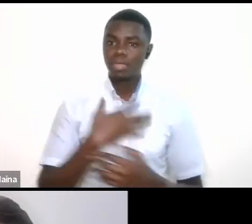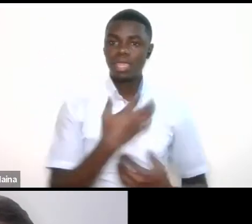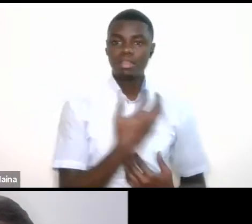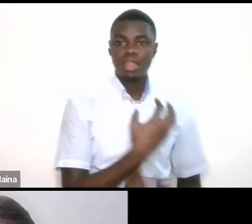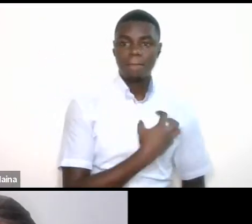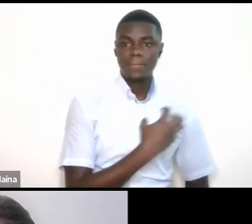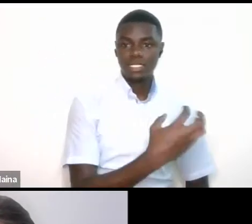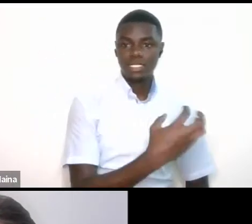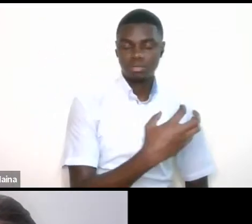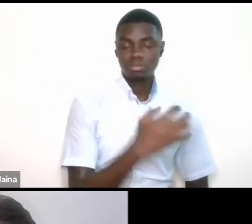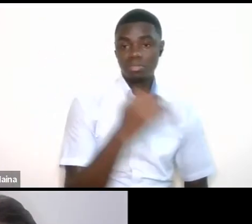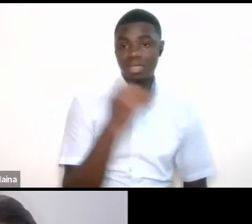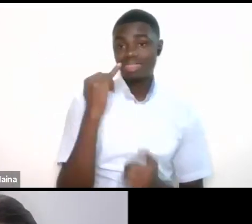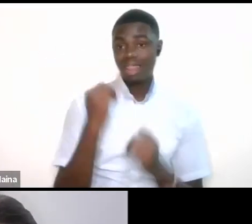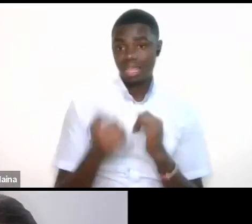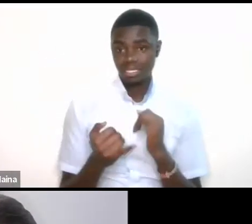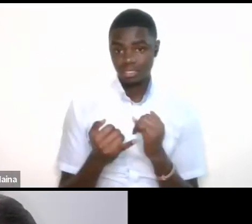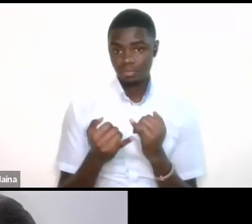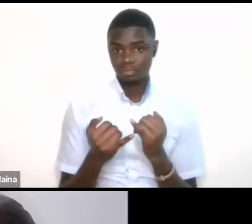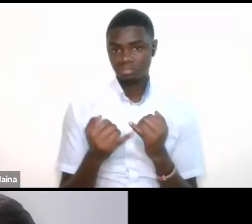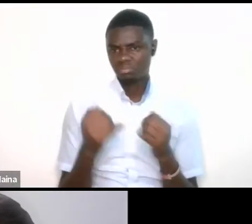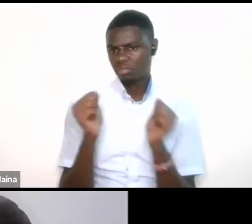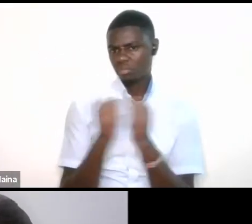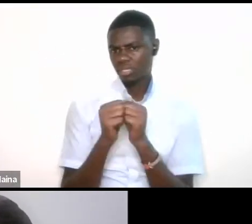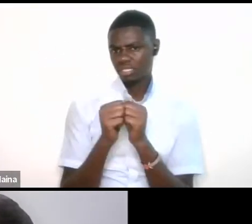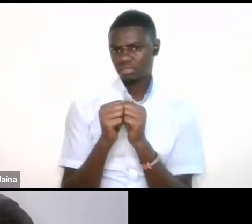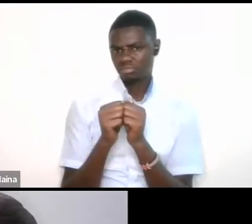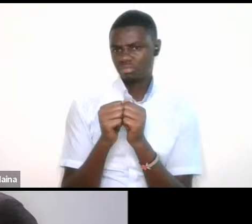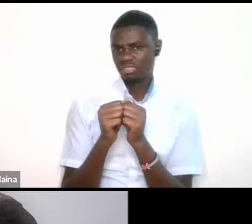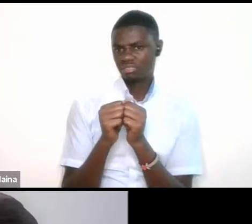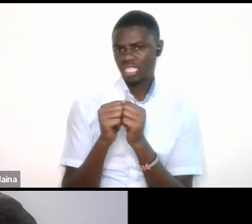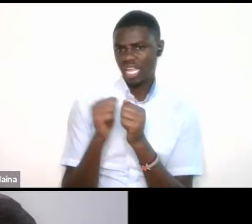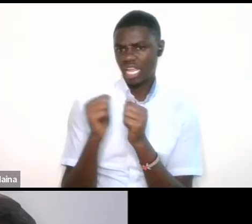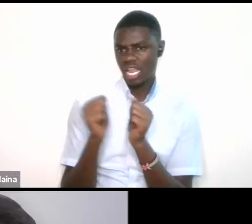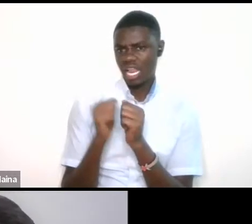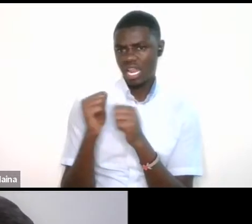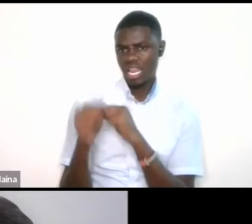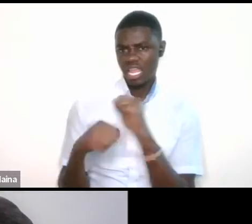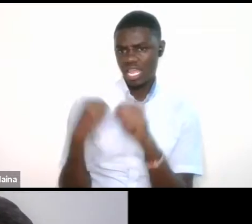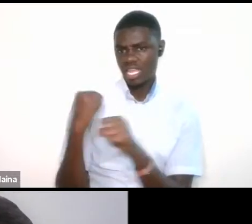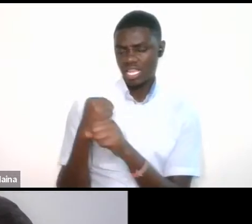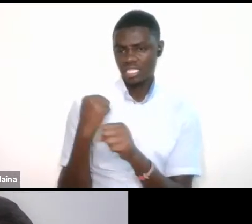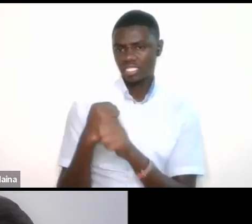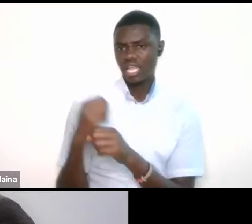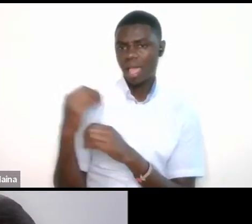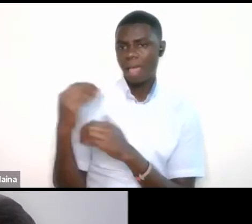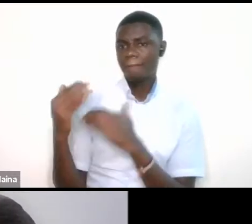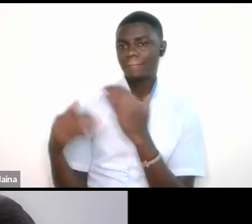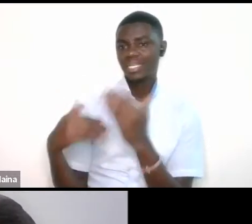last 10 decades, materialism has